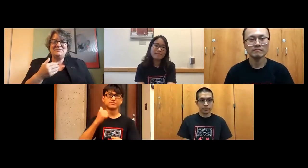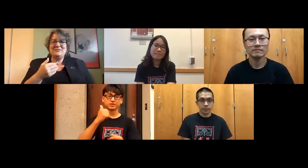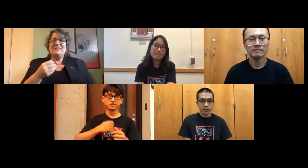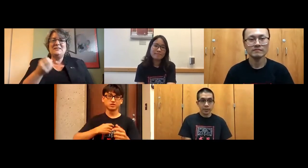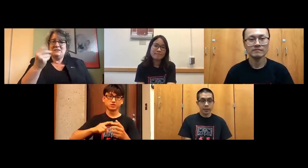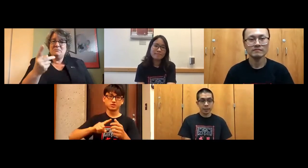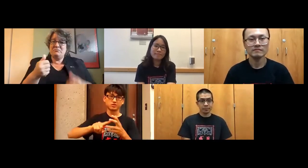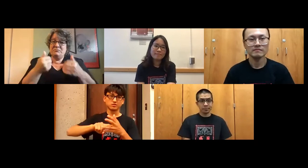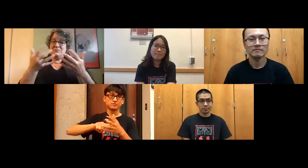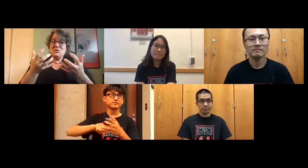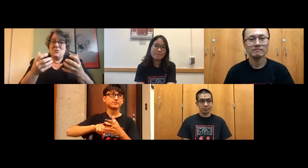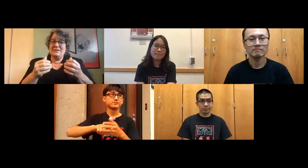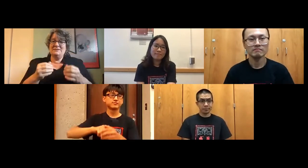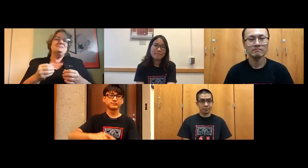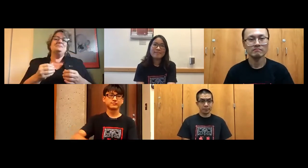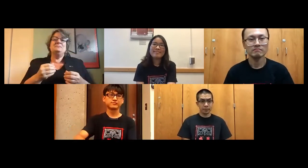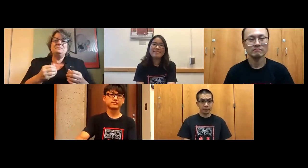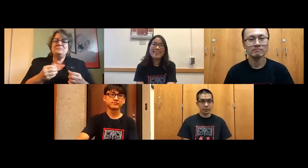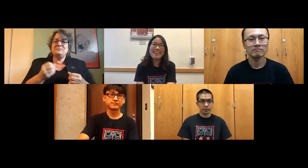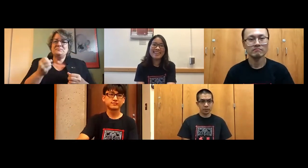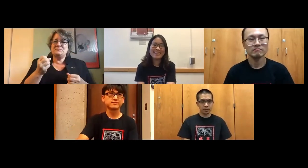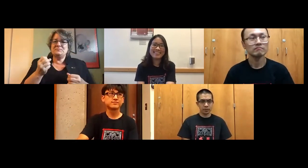is challenging. Hold on one second.